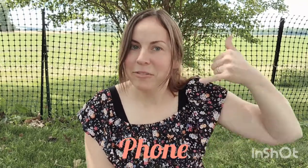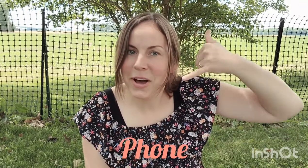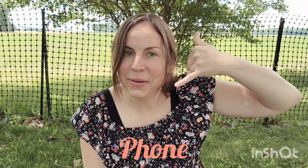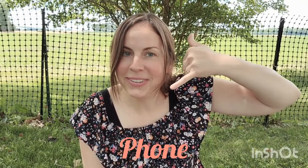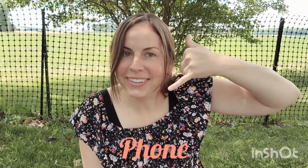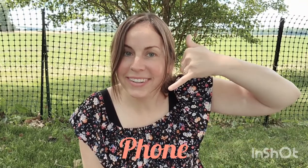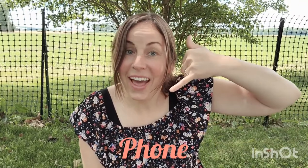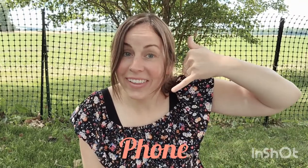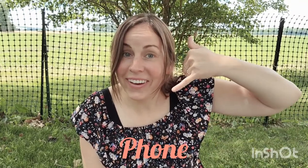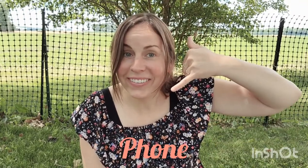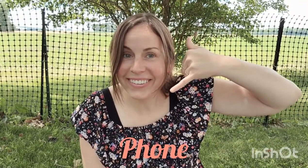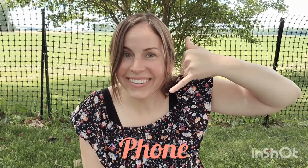Phone. Hello?